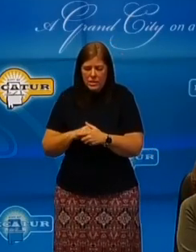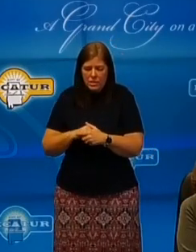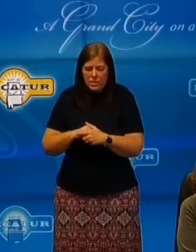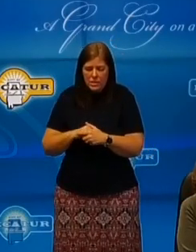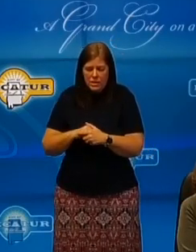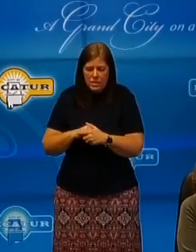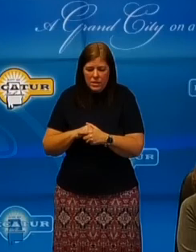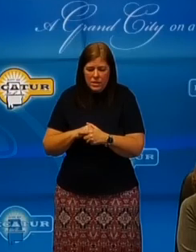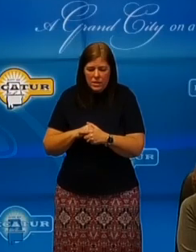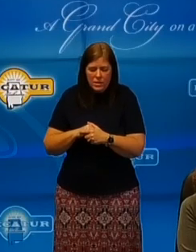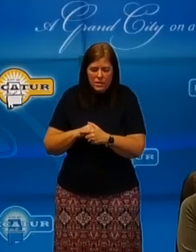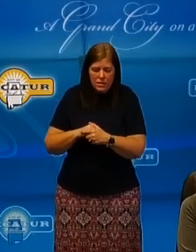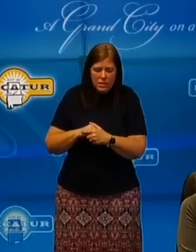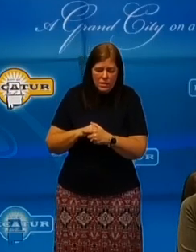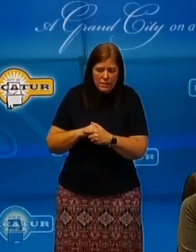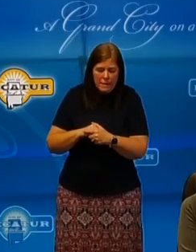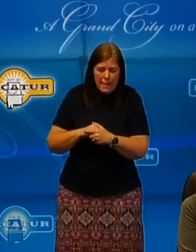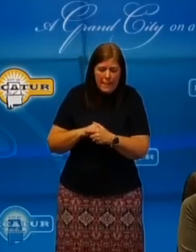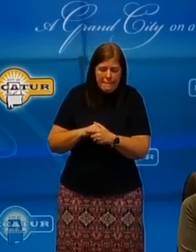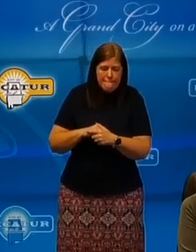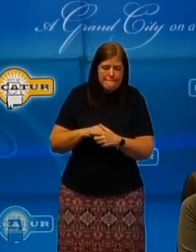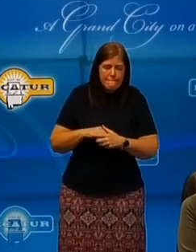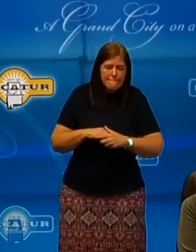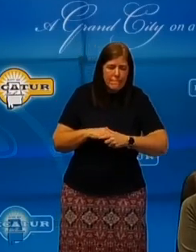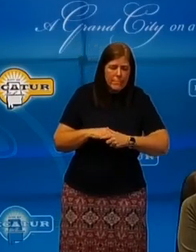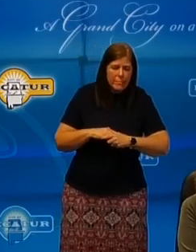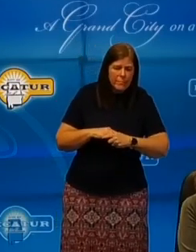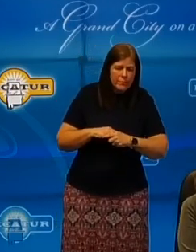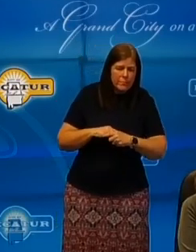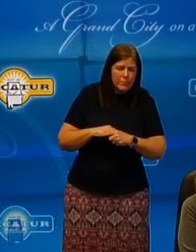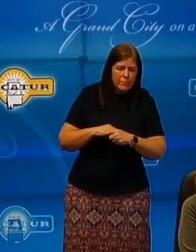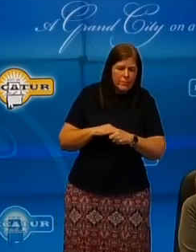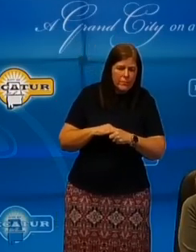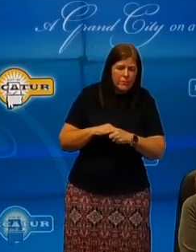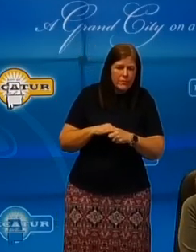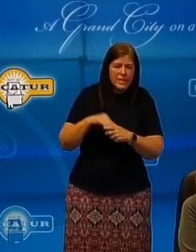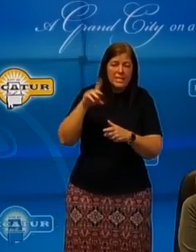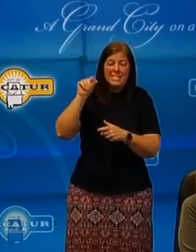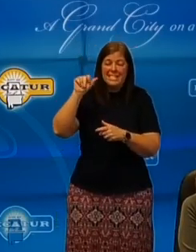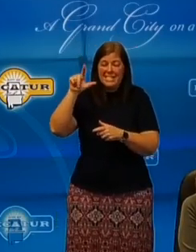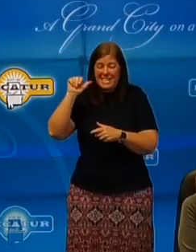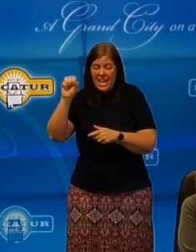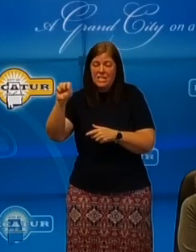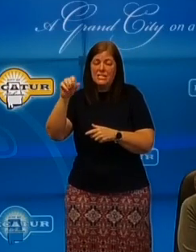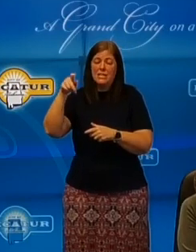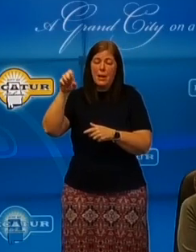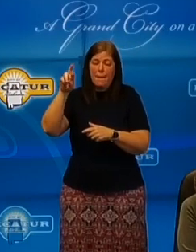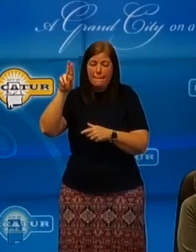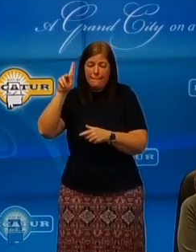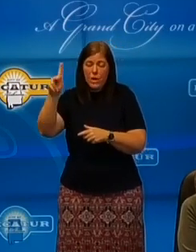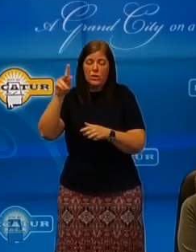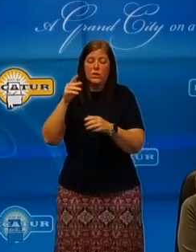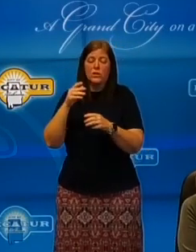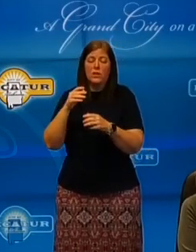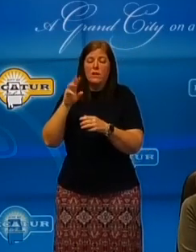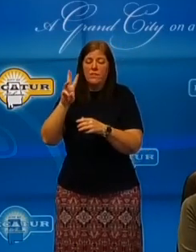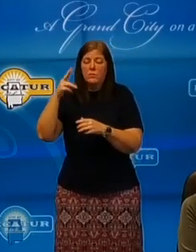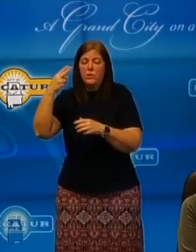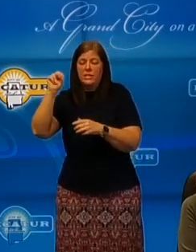Can I talk now? Yes. So this is Dallas Parker of WHNT. I'm